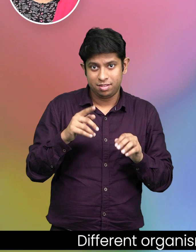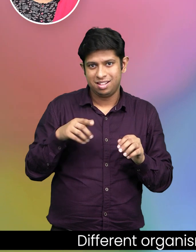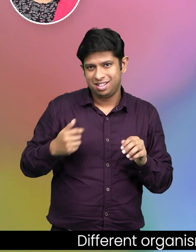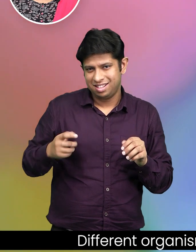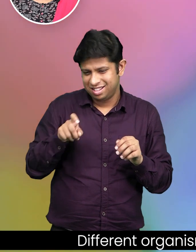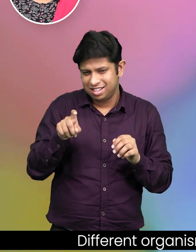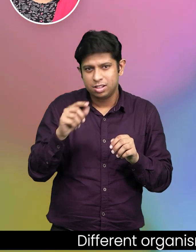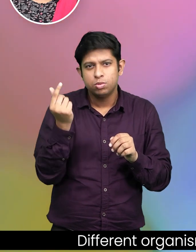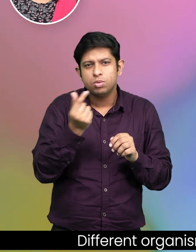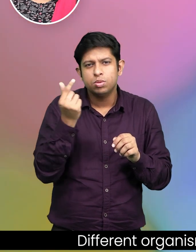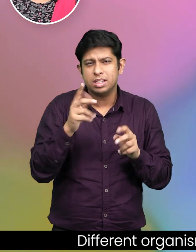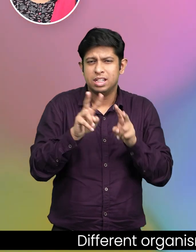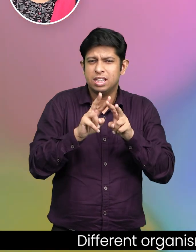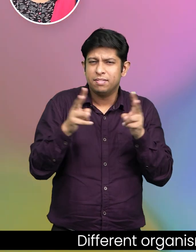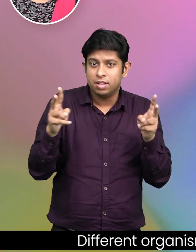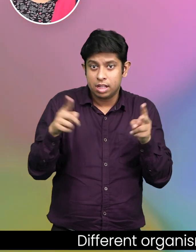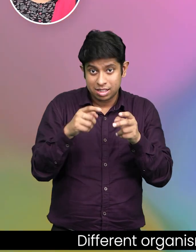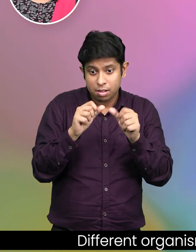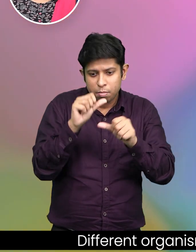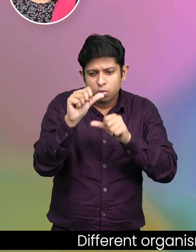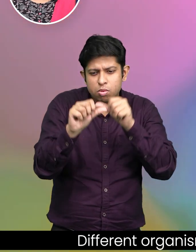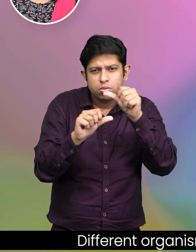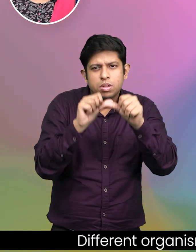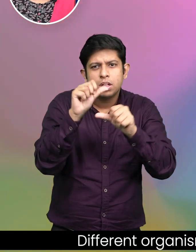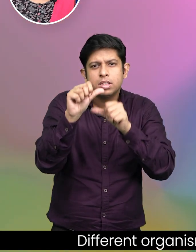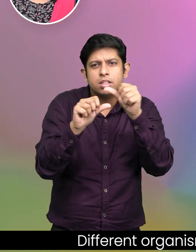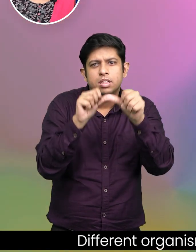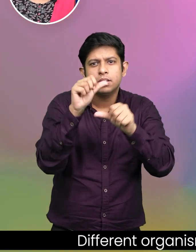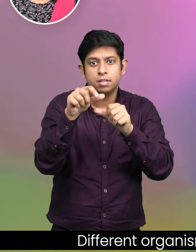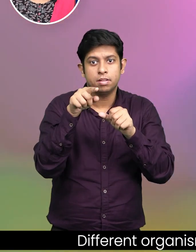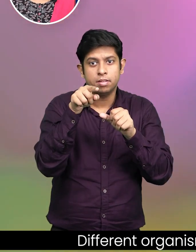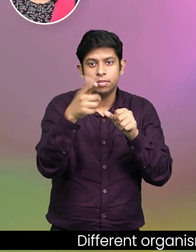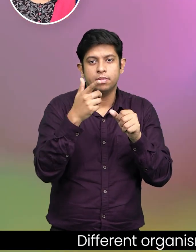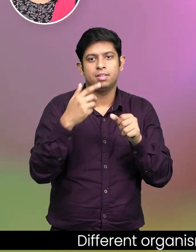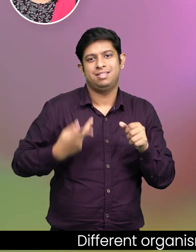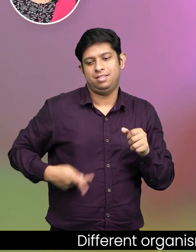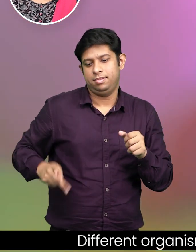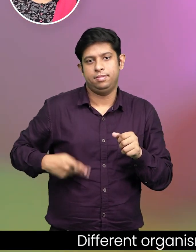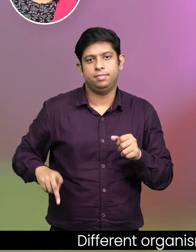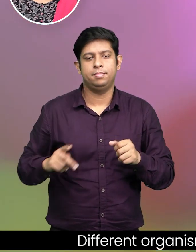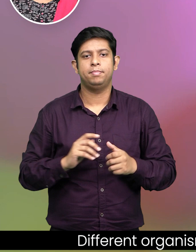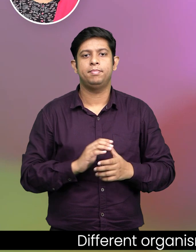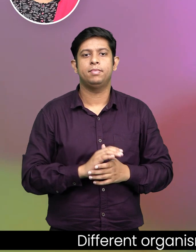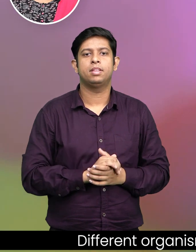Different organisms use varied strategies in excretion.